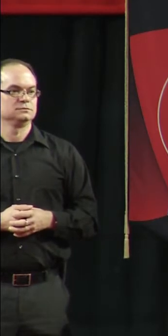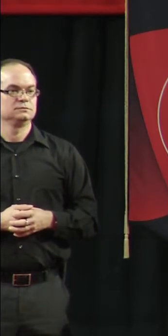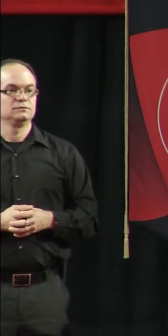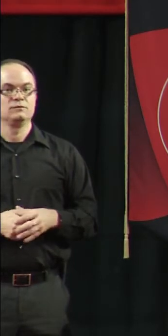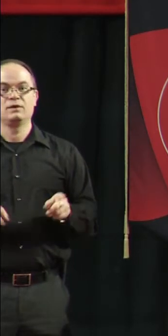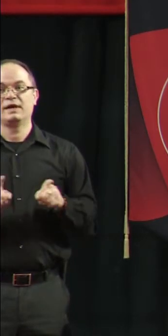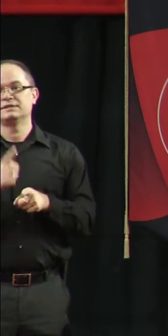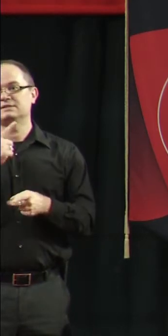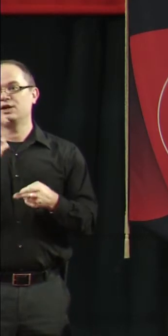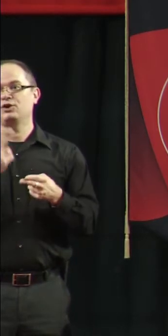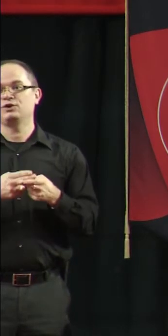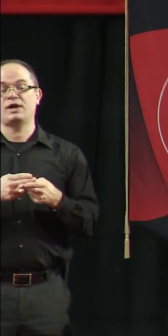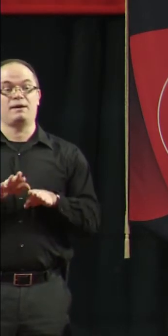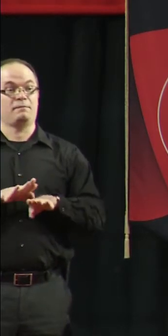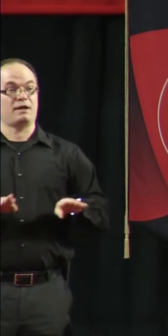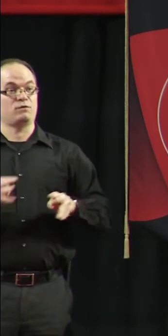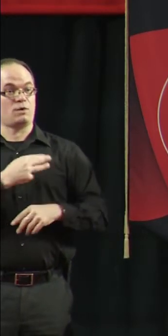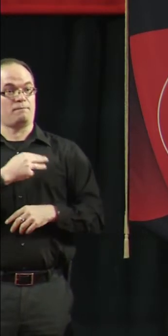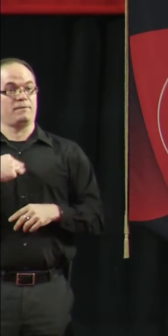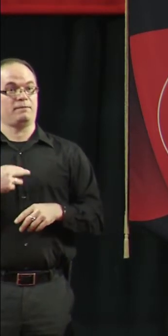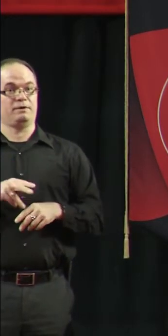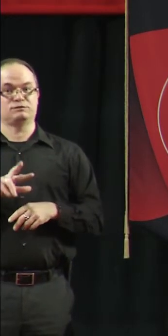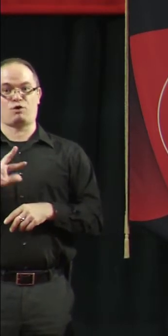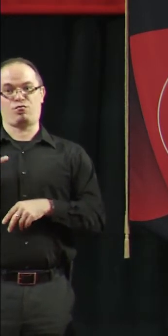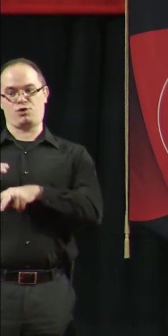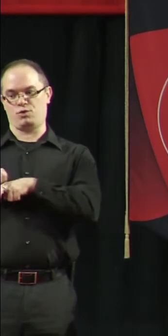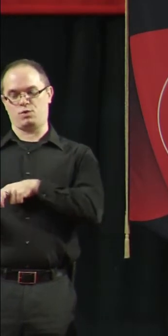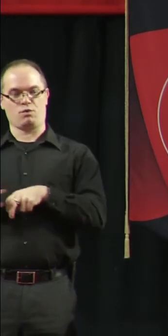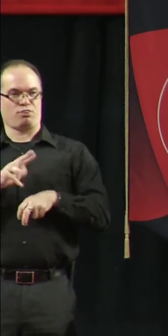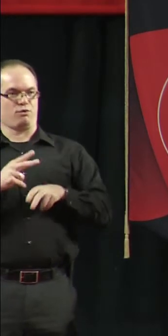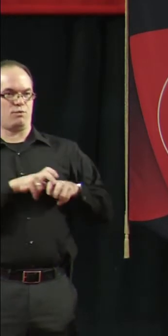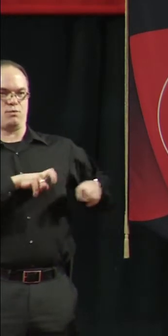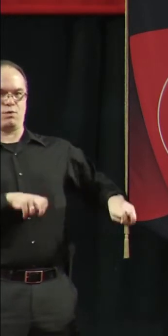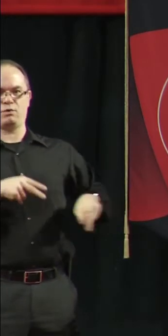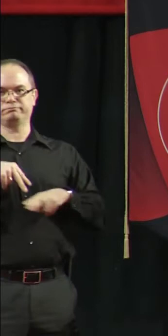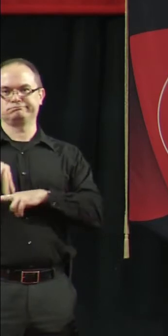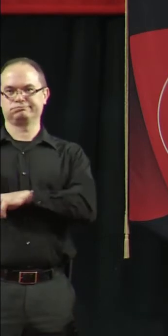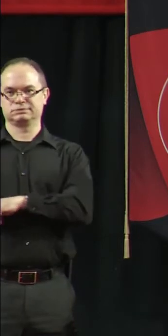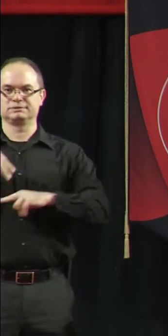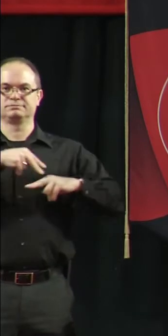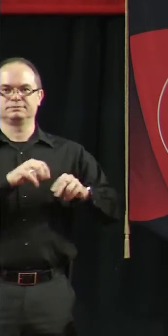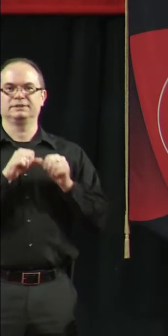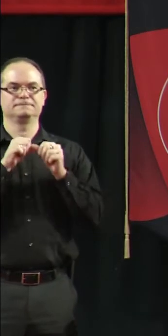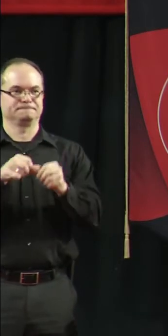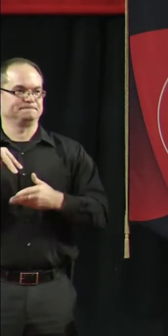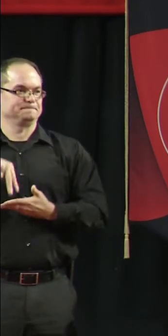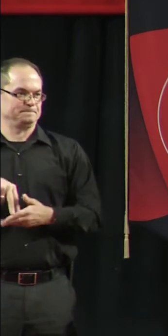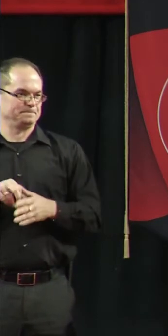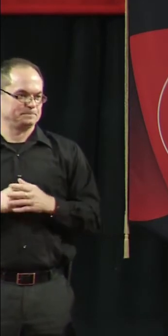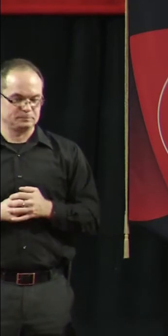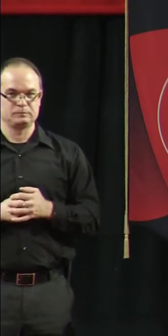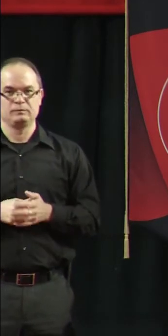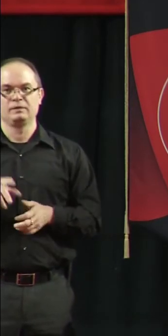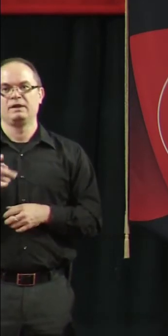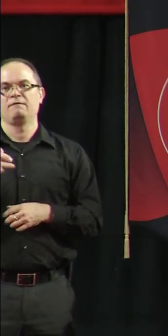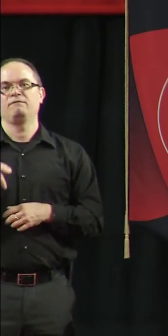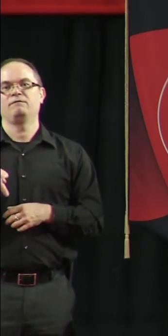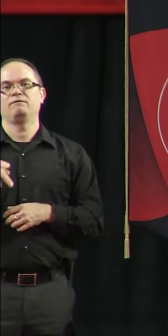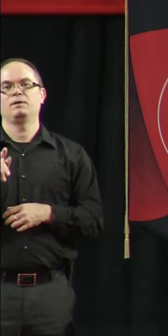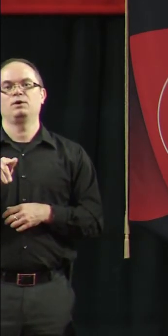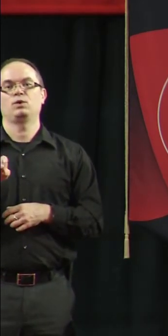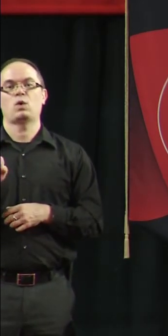As I call your names, will the platform members in row 3 please rise and remain standing? Dr. Philip